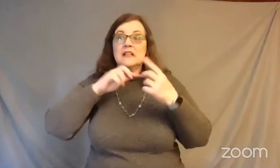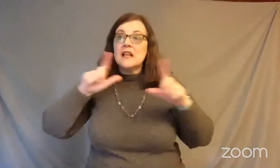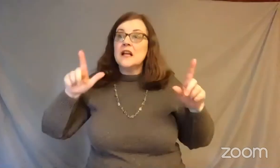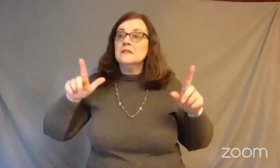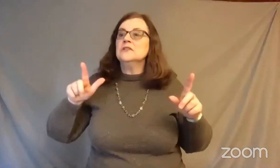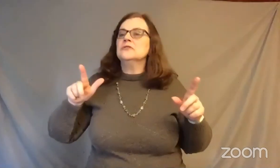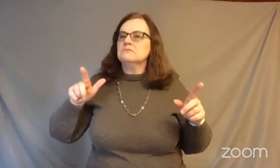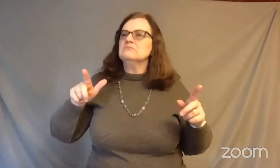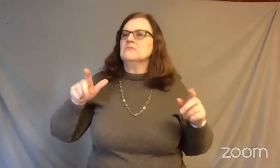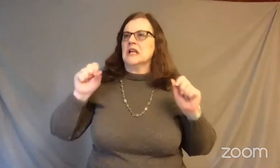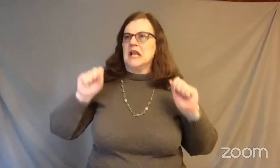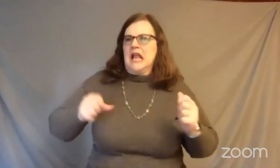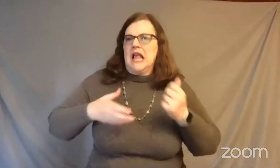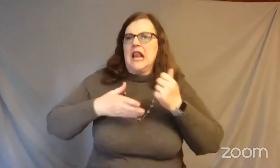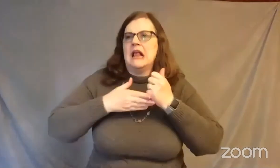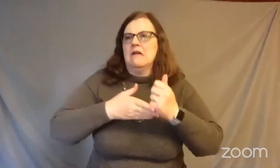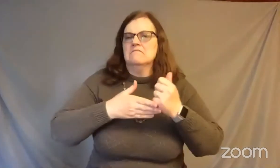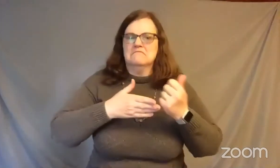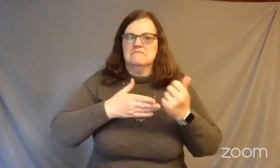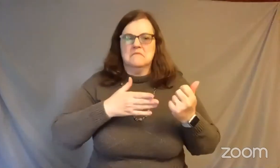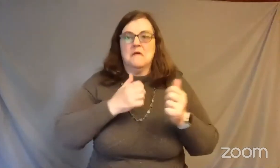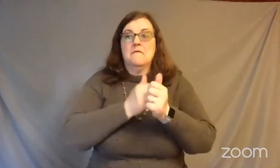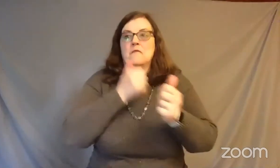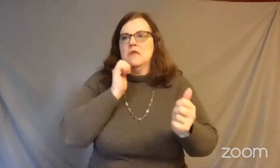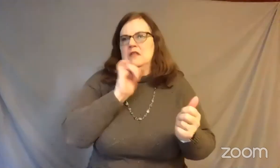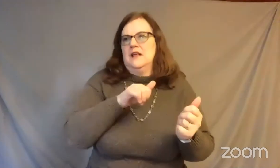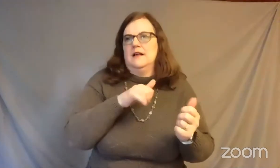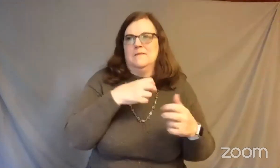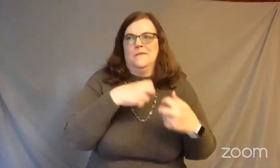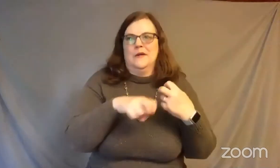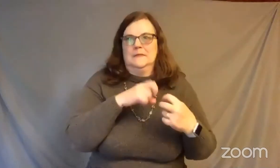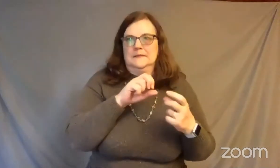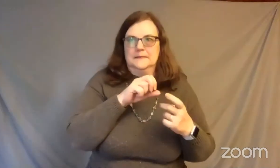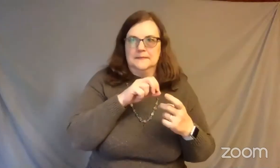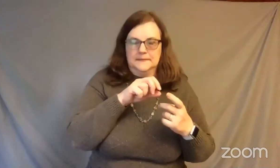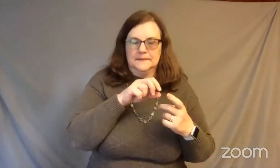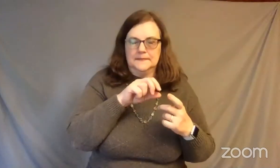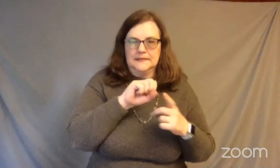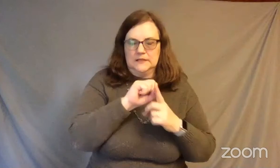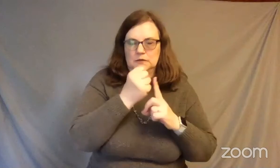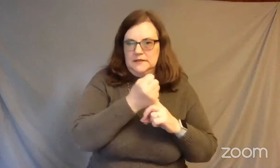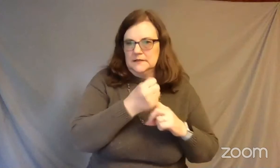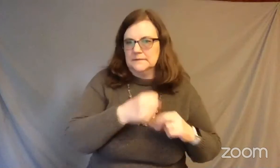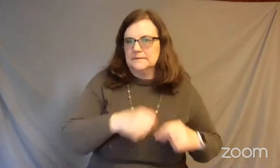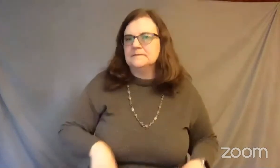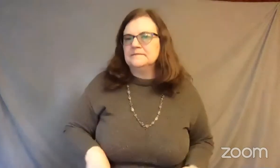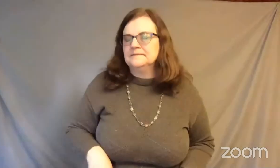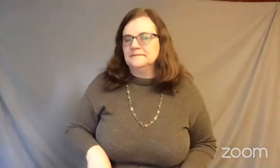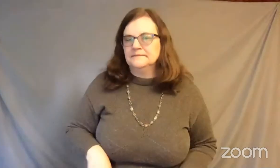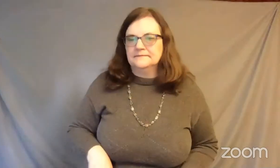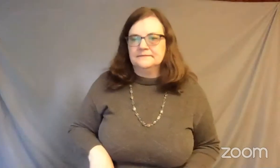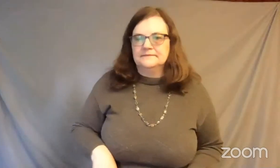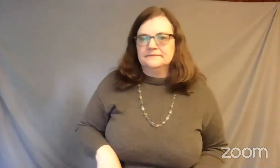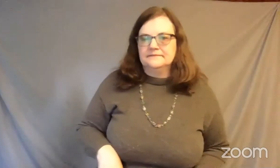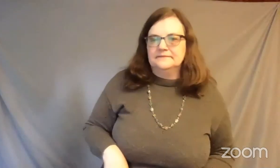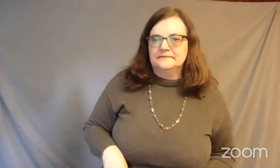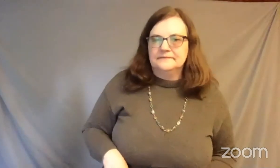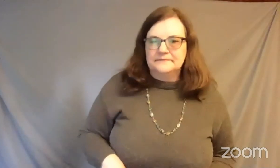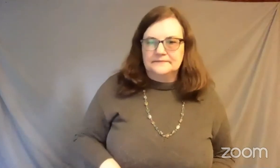something that we want to look into and see how we can apply that to spoken language. And we hope that in the future, we'll be able to avoid the situation